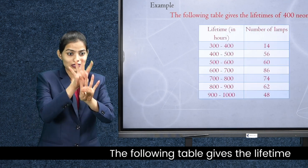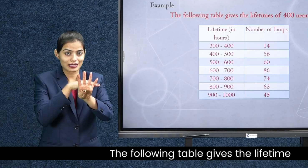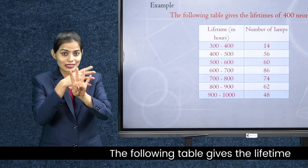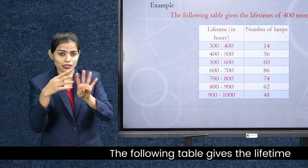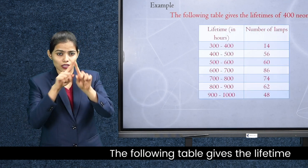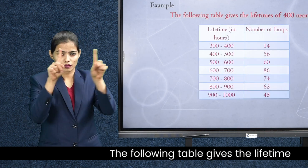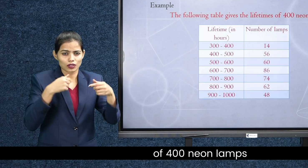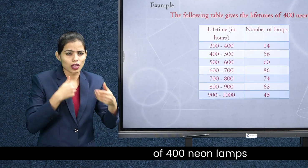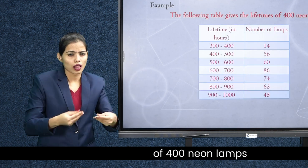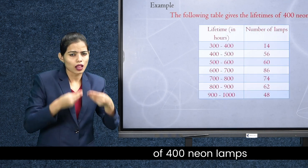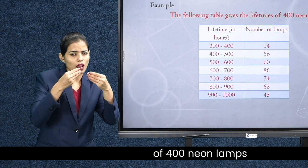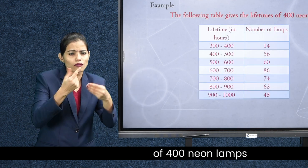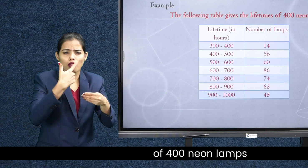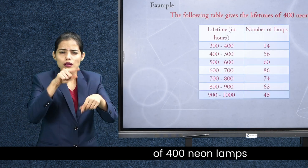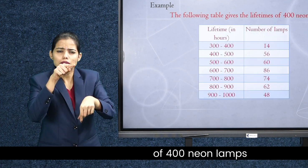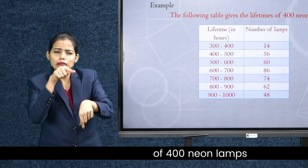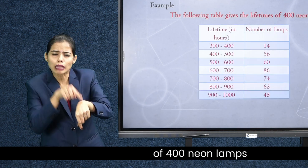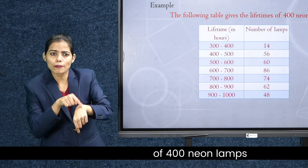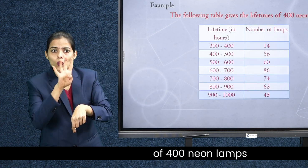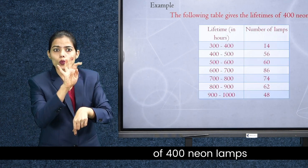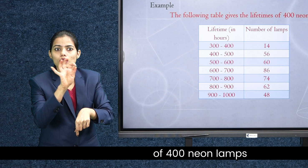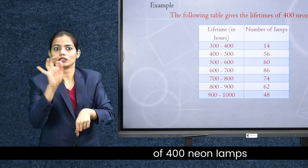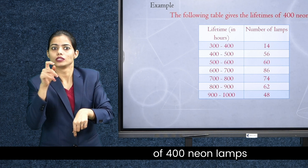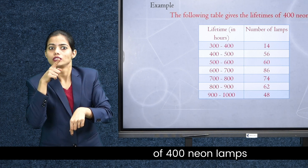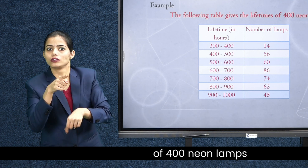gives the lifetime of 400 neon lamps.